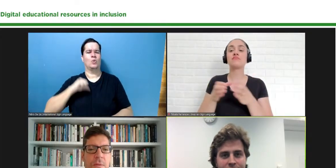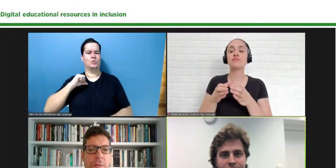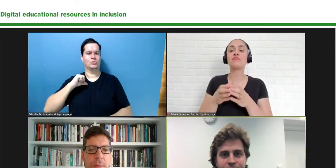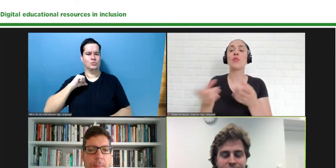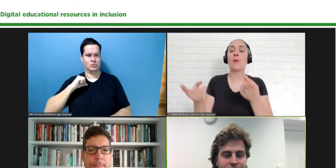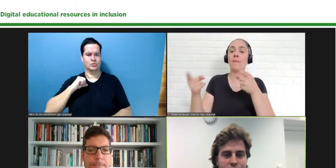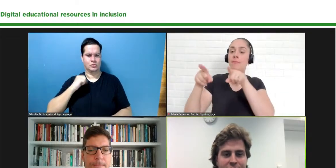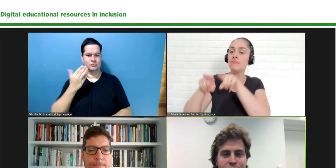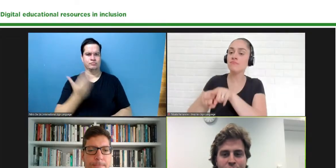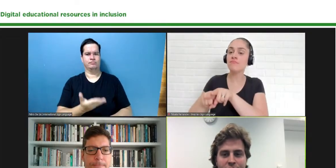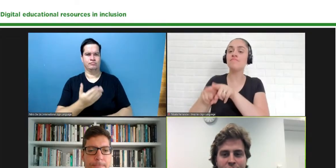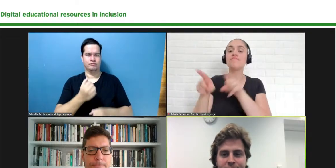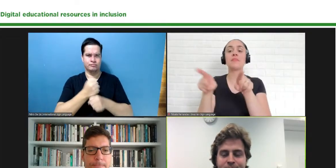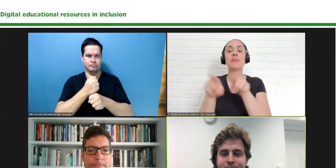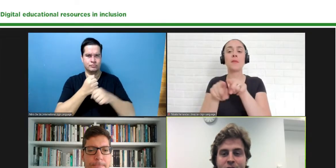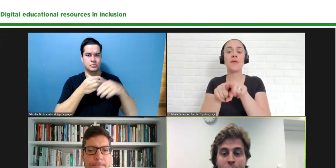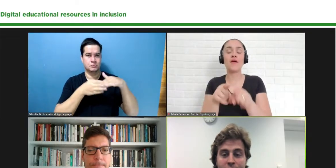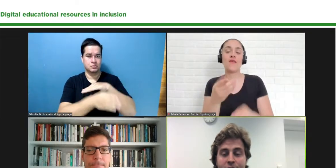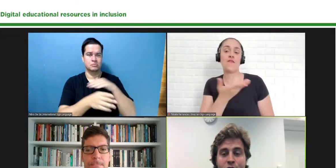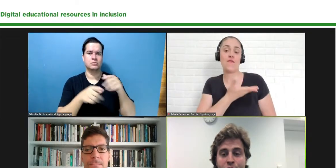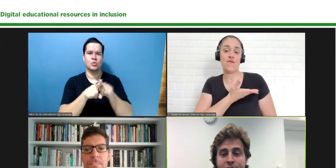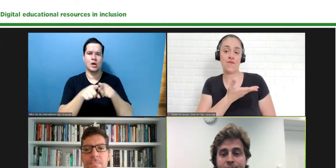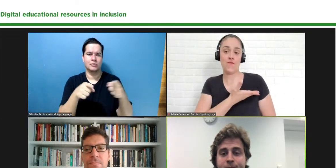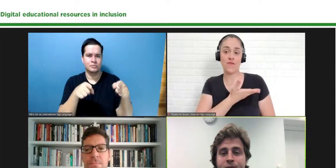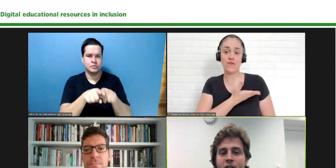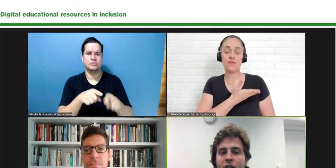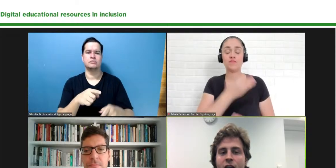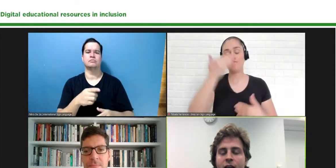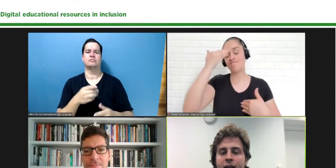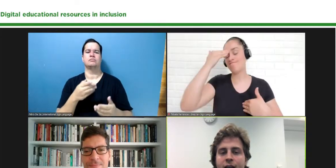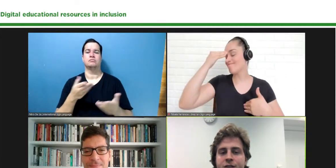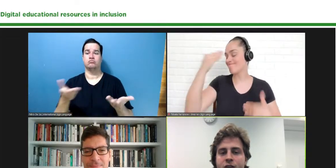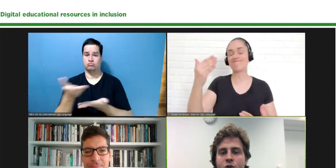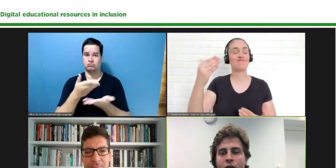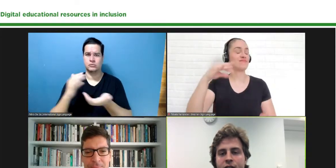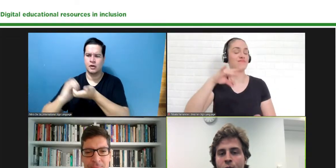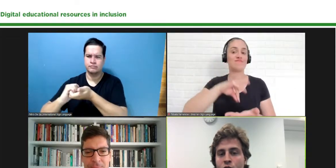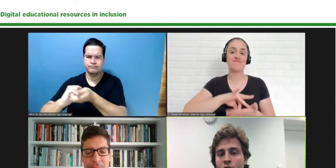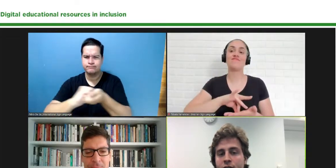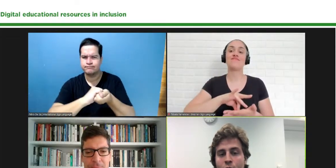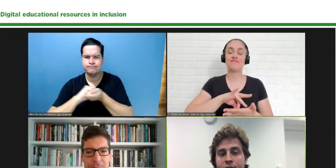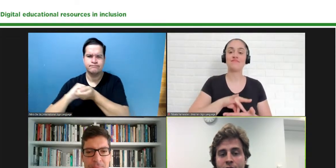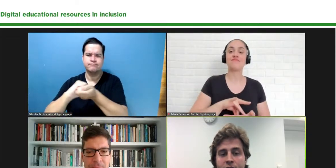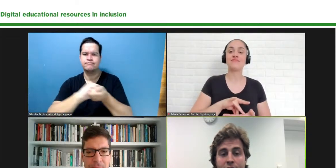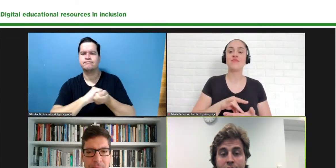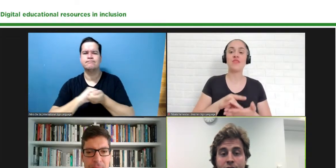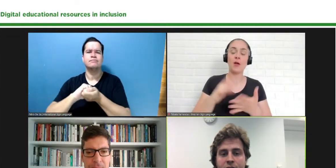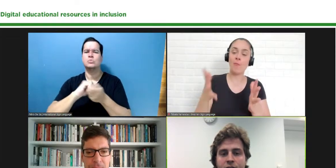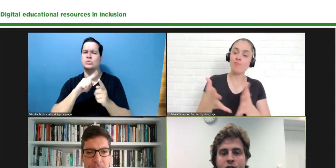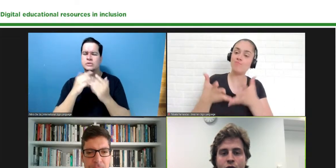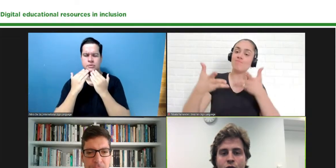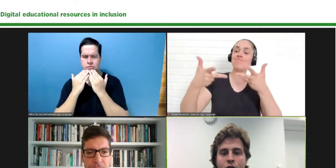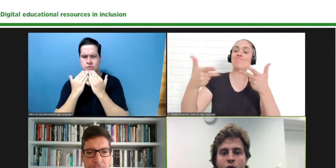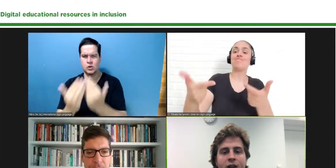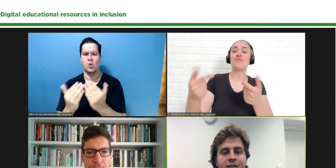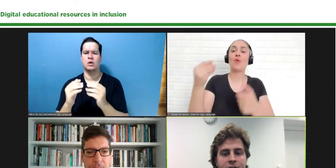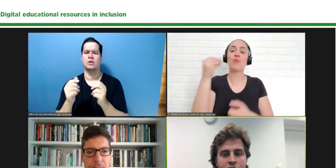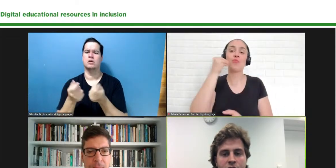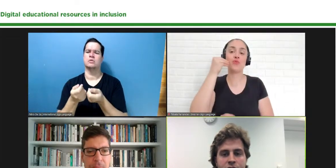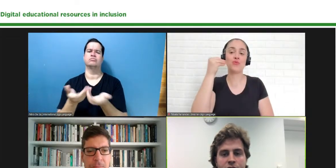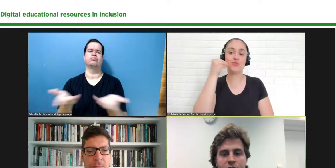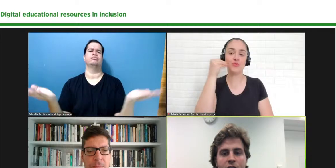joining in, just like today, and a big thank you for that. It is a great opportunity, we think, and I think, to